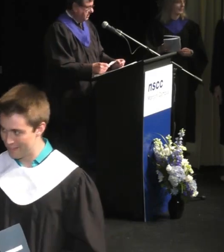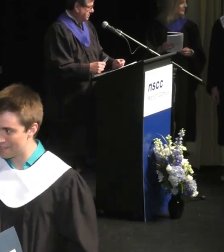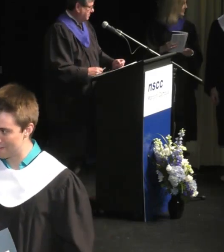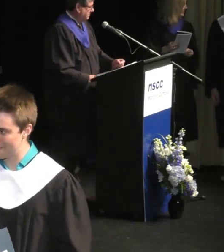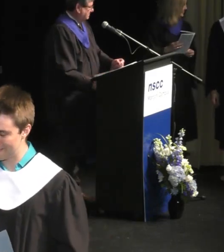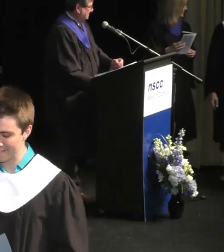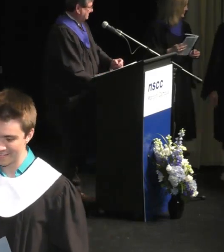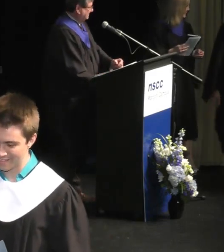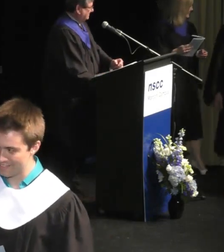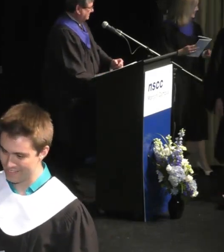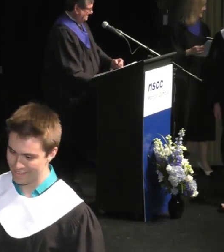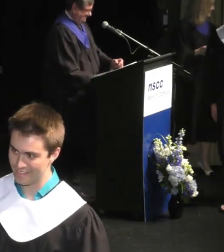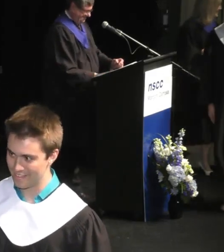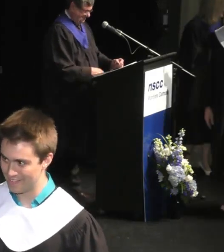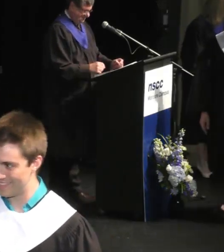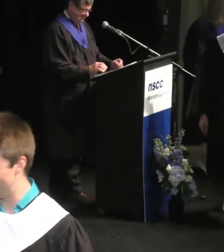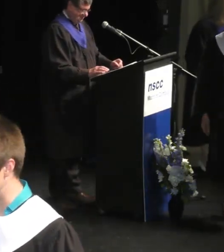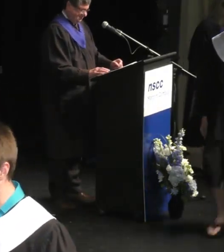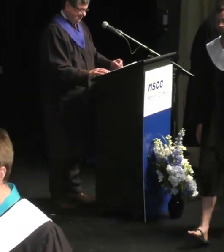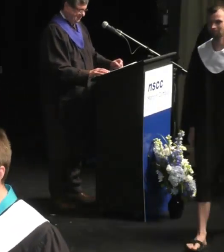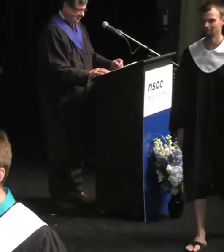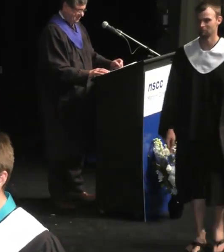James Leet.